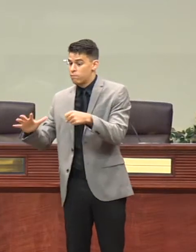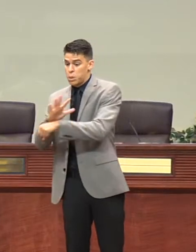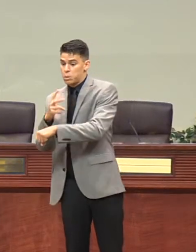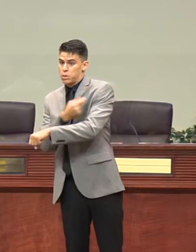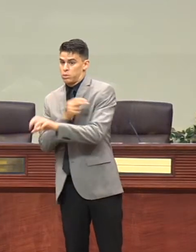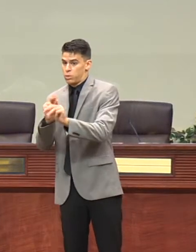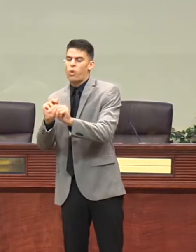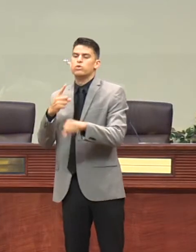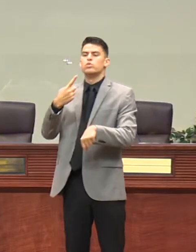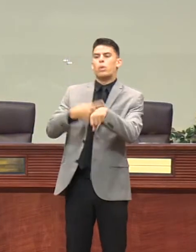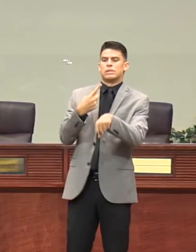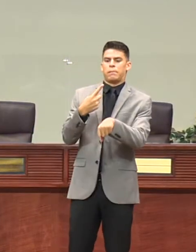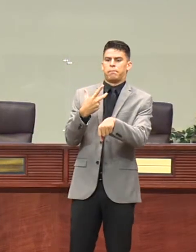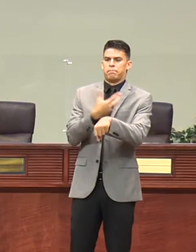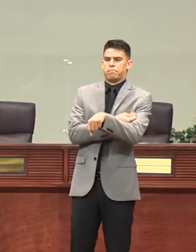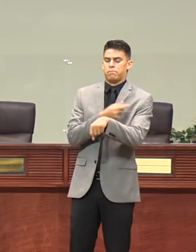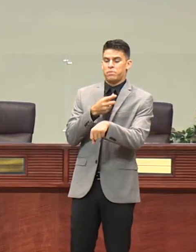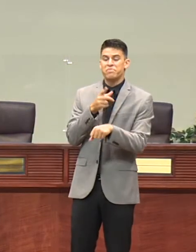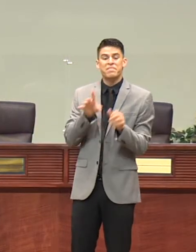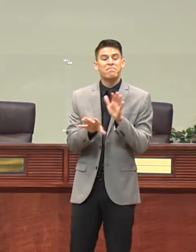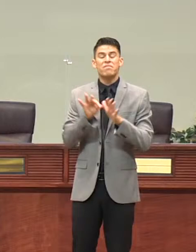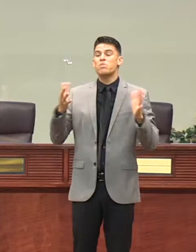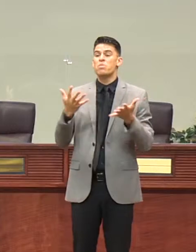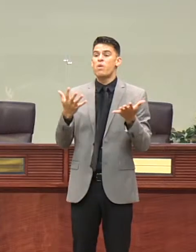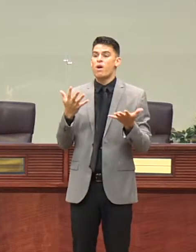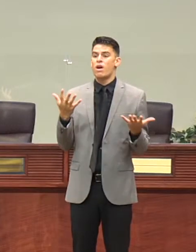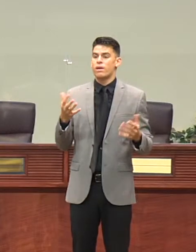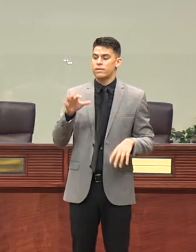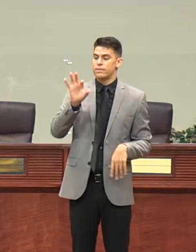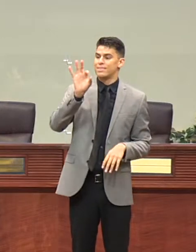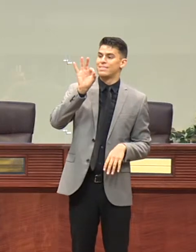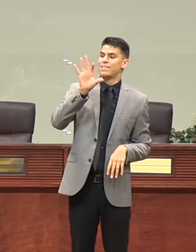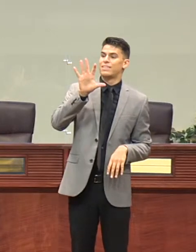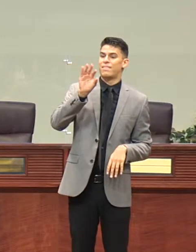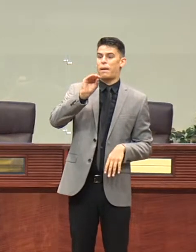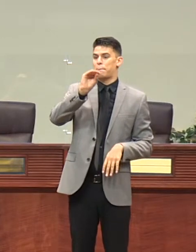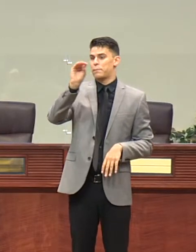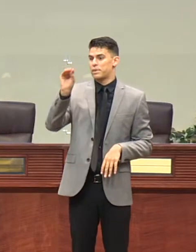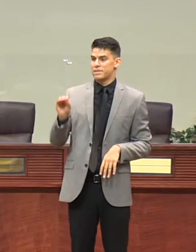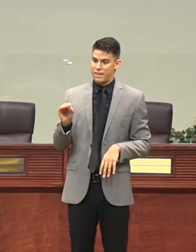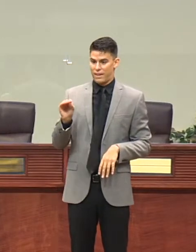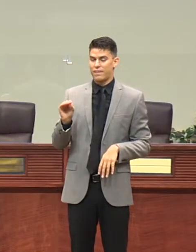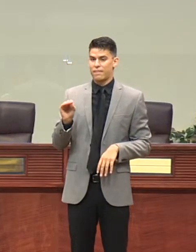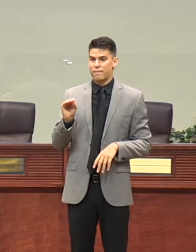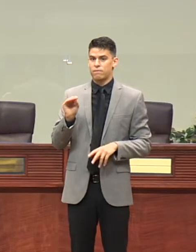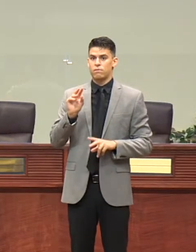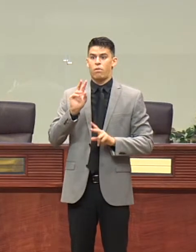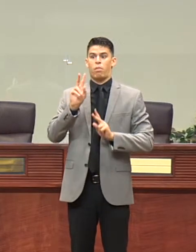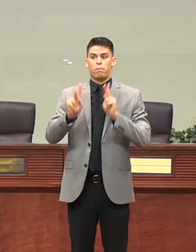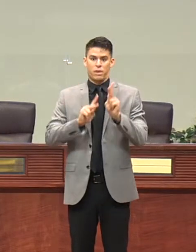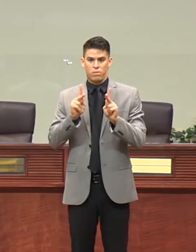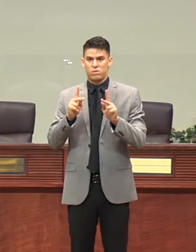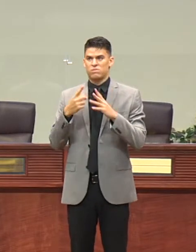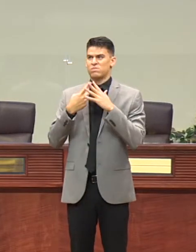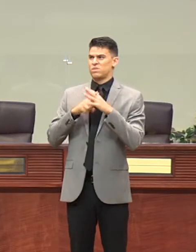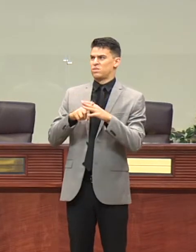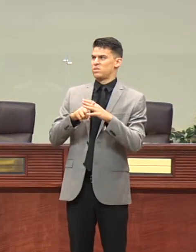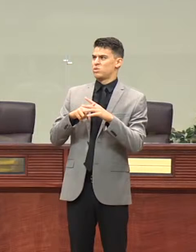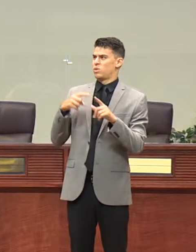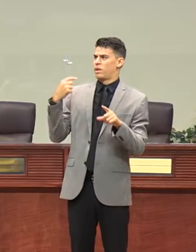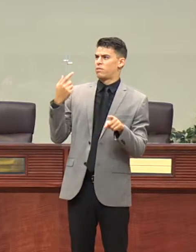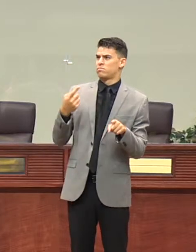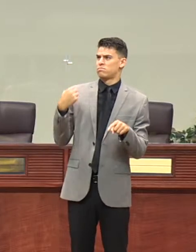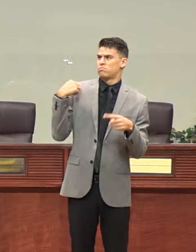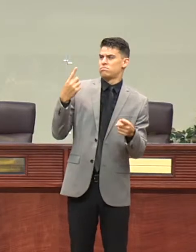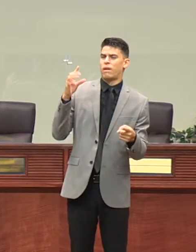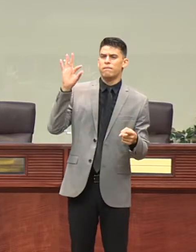It was found that 95% of all cases since February 6, I believe the day, I'm getting a